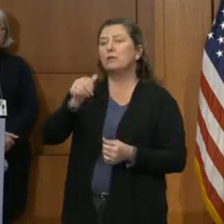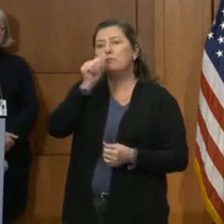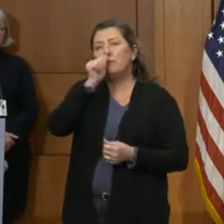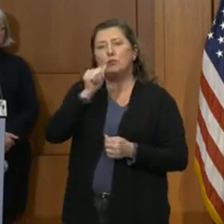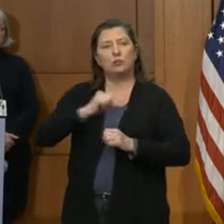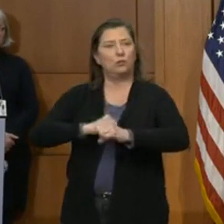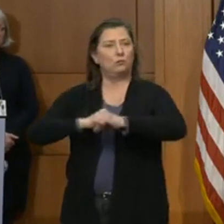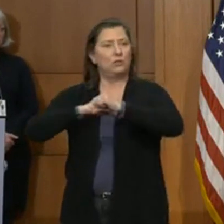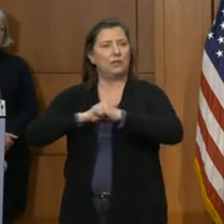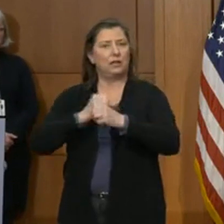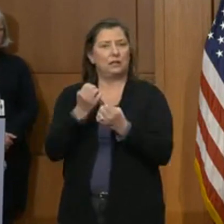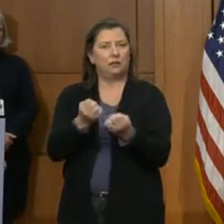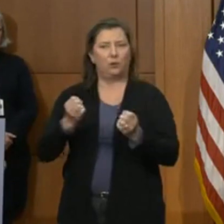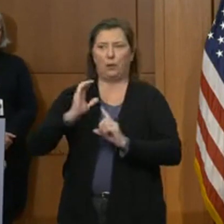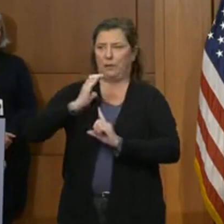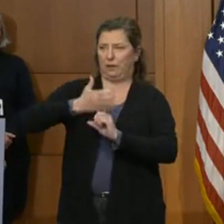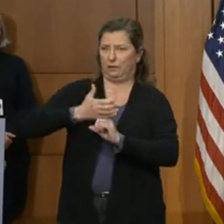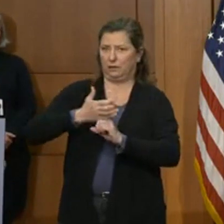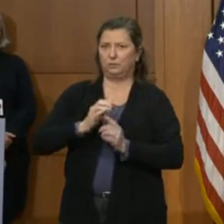equipment.